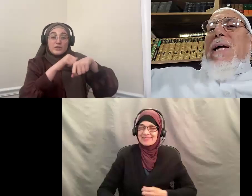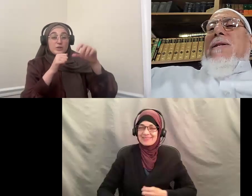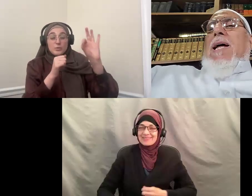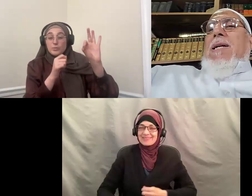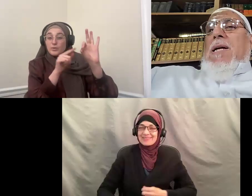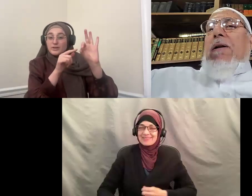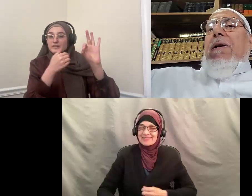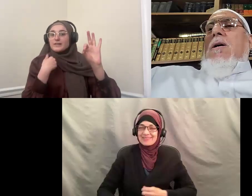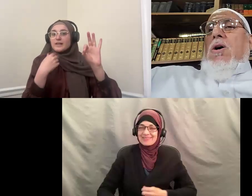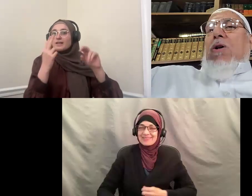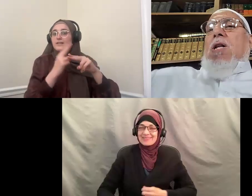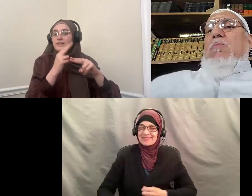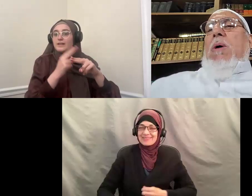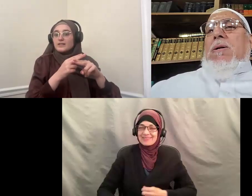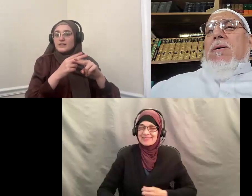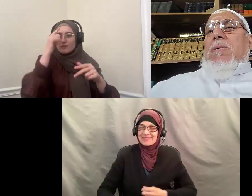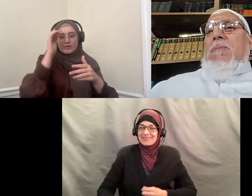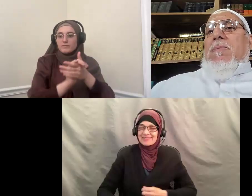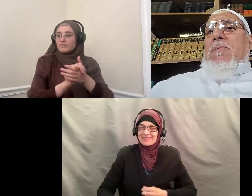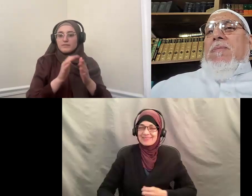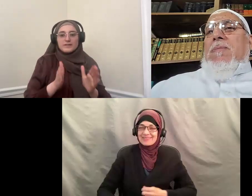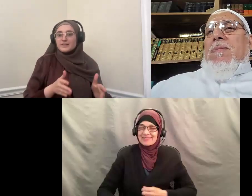will hit and kill on the spot.